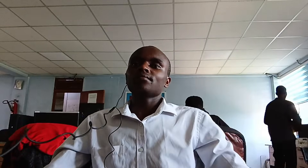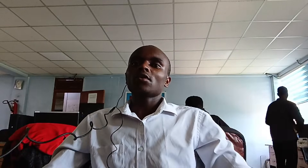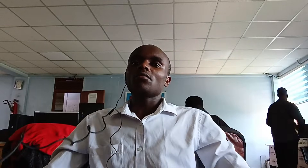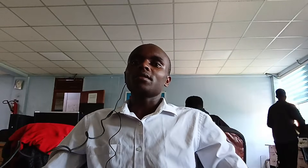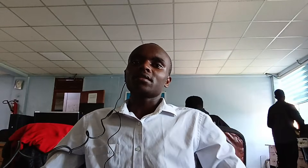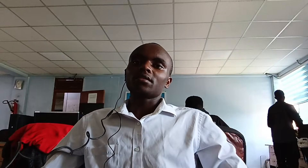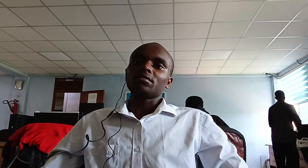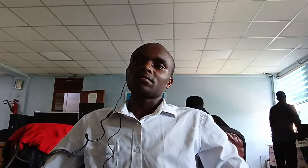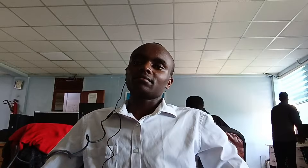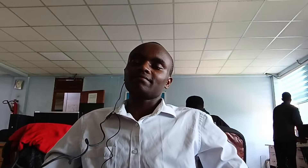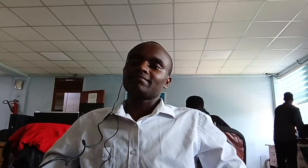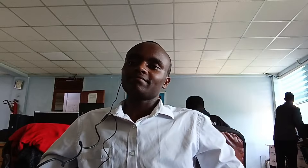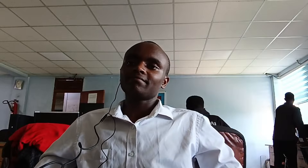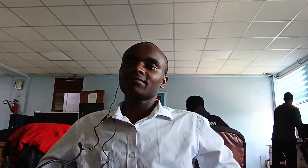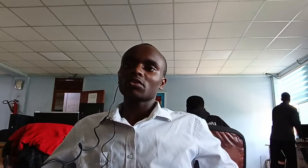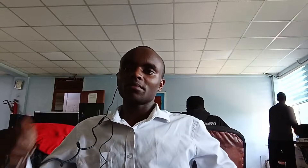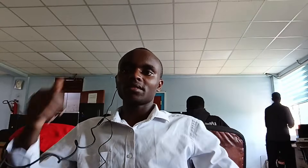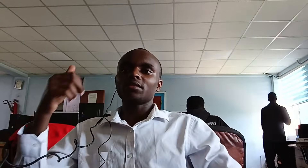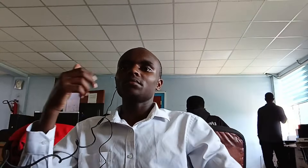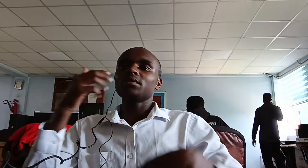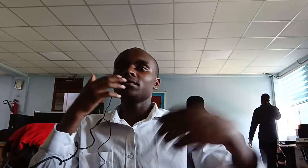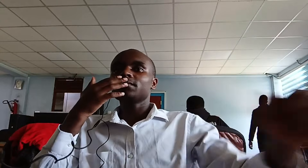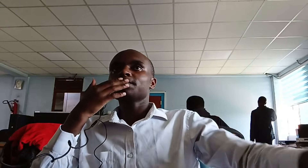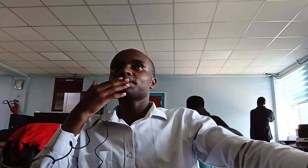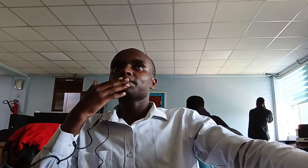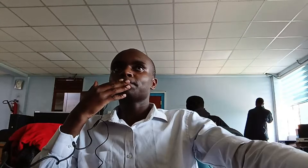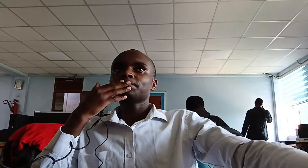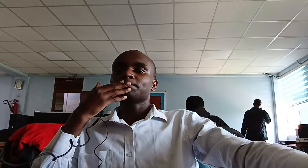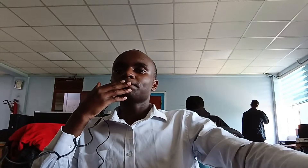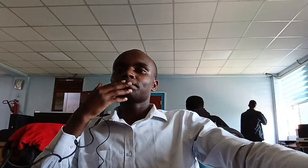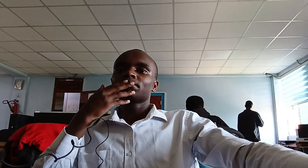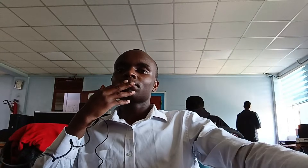Comment section. Comment section, please.